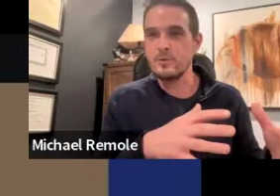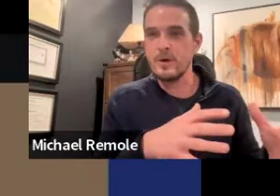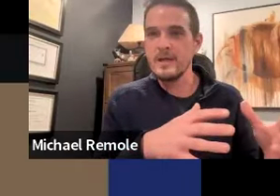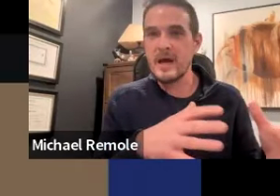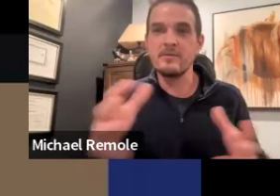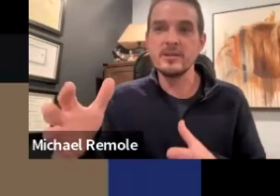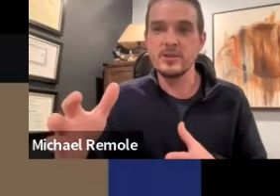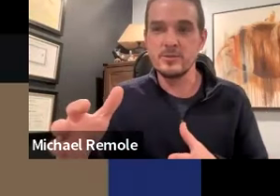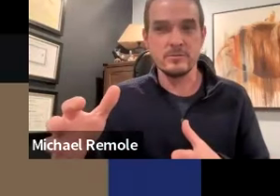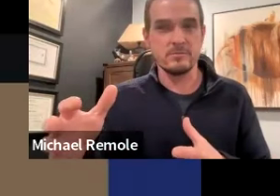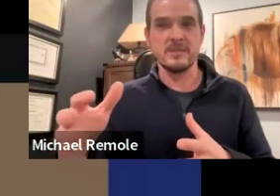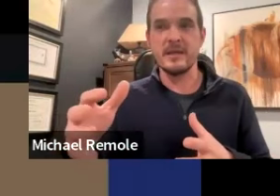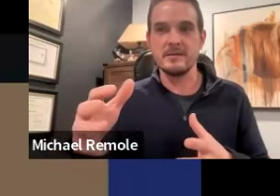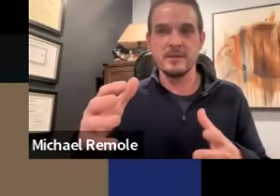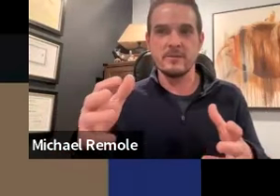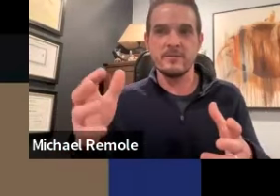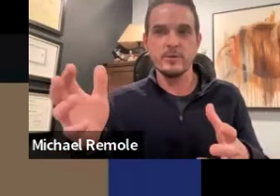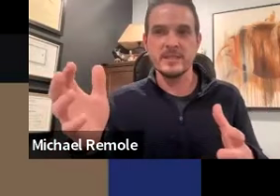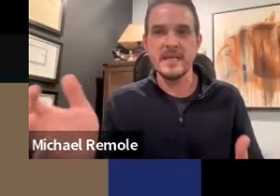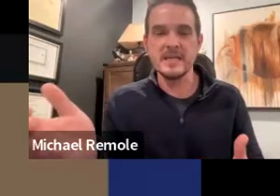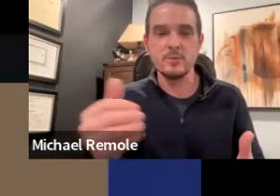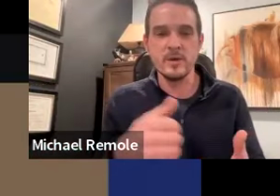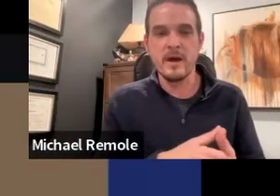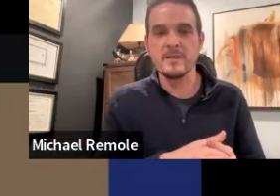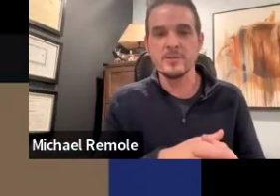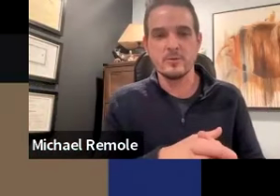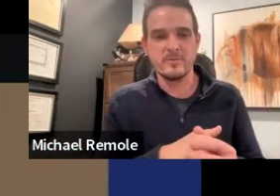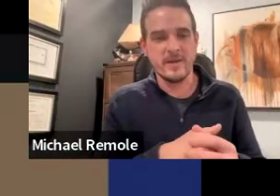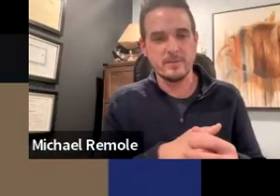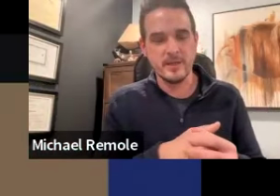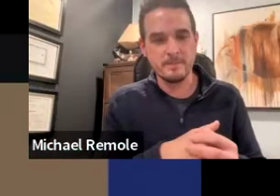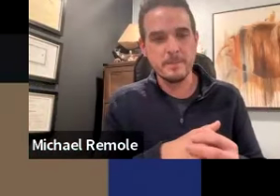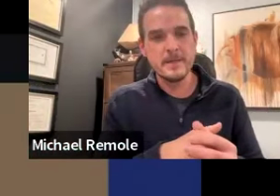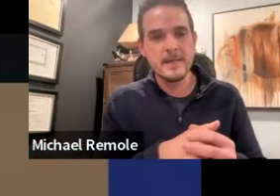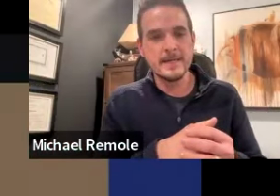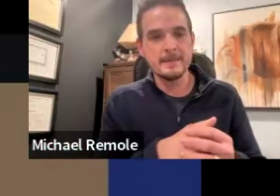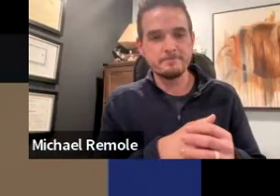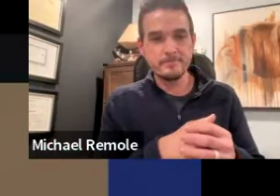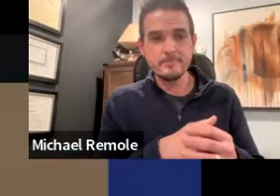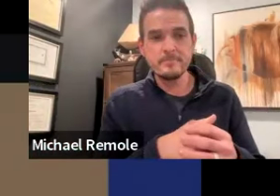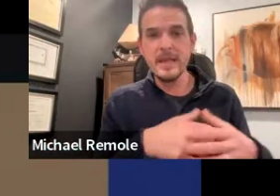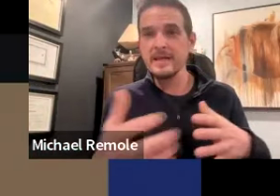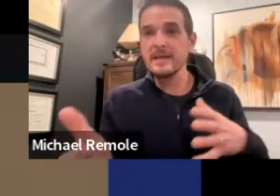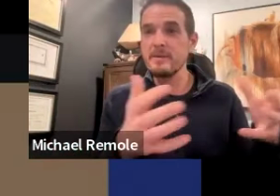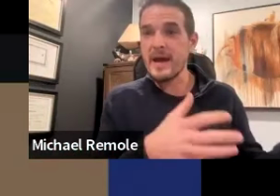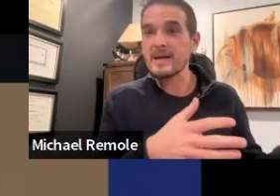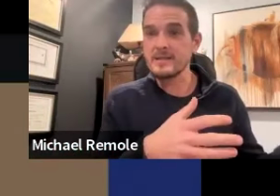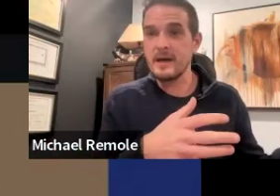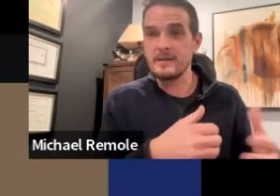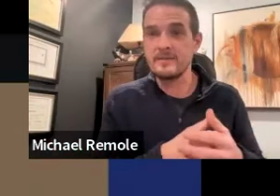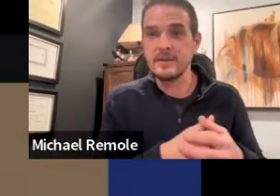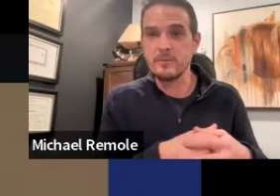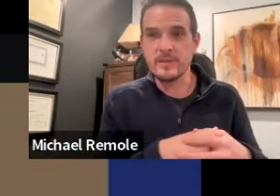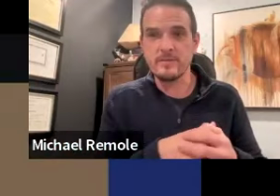that, to now I've got 10 to 14 days with biological family. Um, and coming